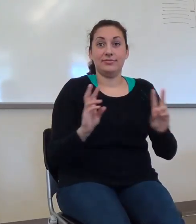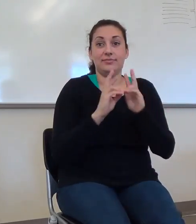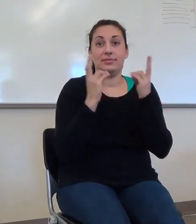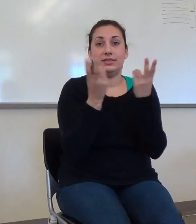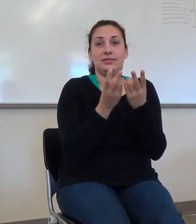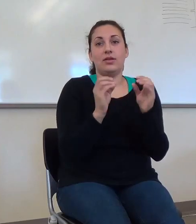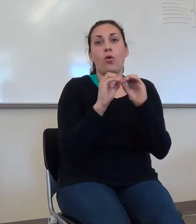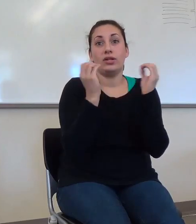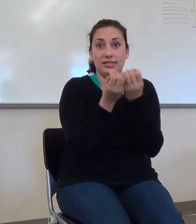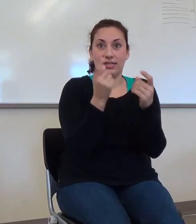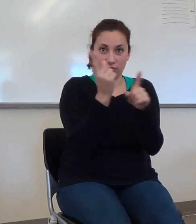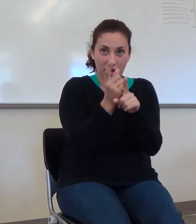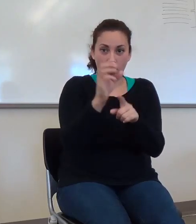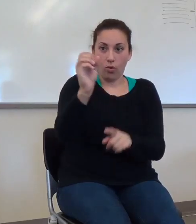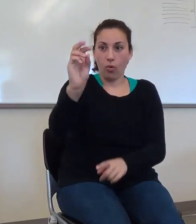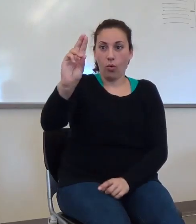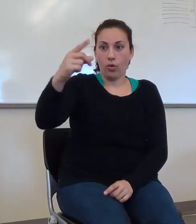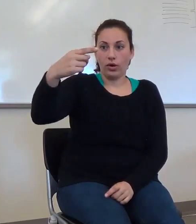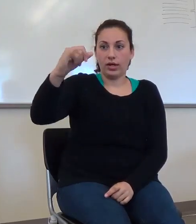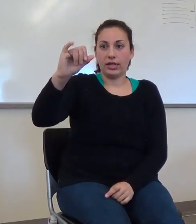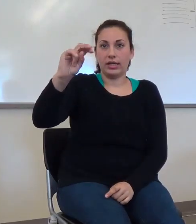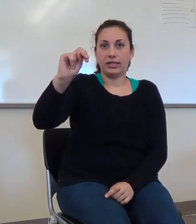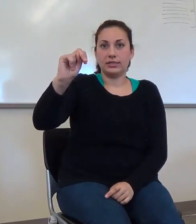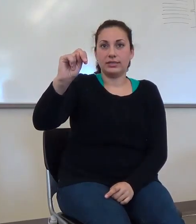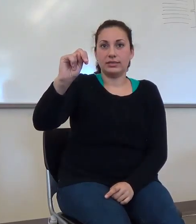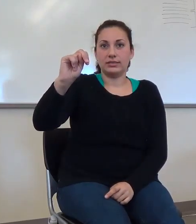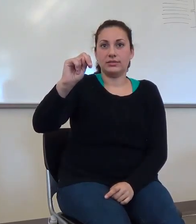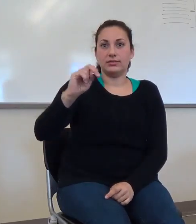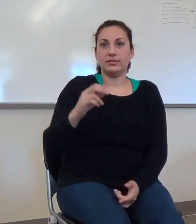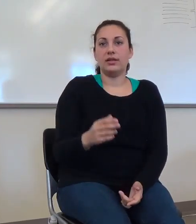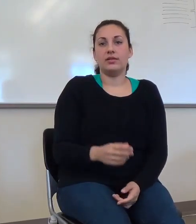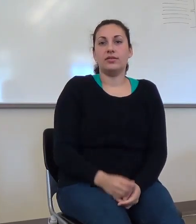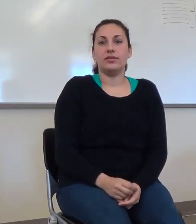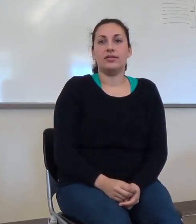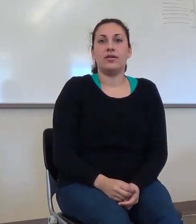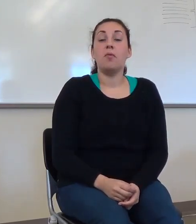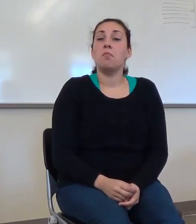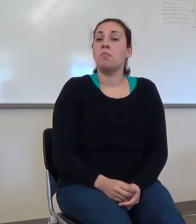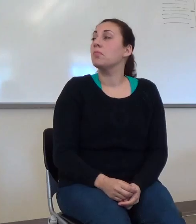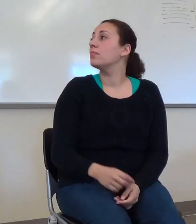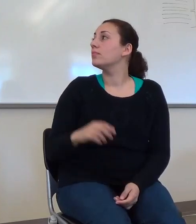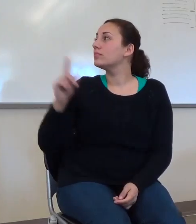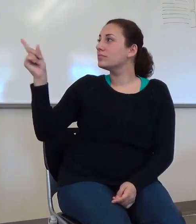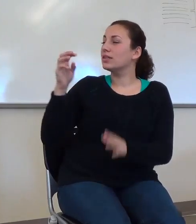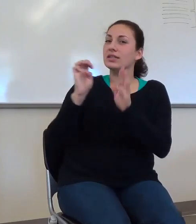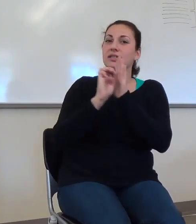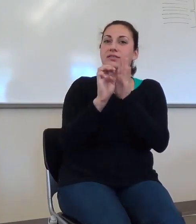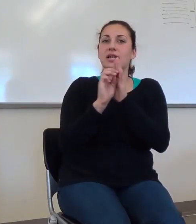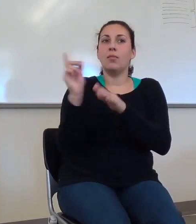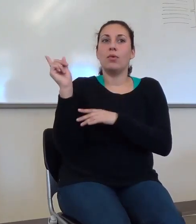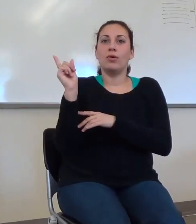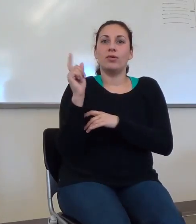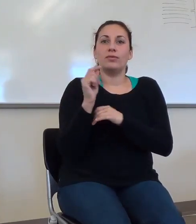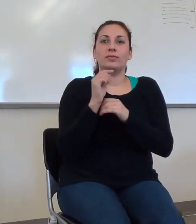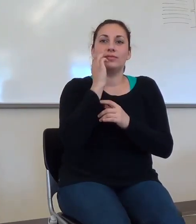Does it give us another example? It gives us the example of Rabia Kadir. Do we have, does it say form another